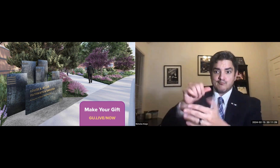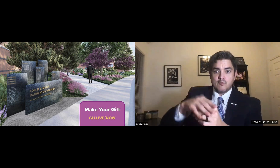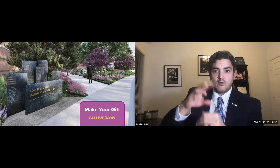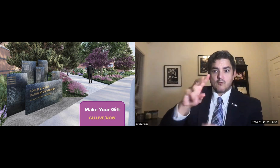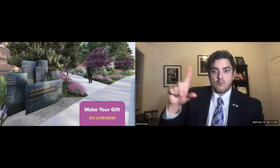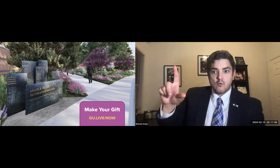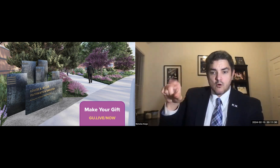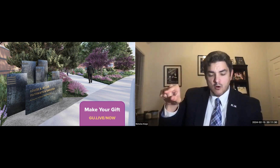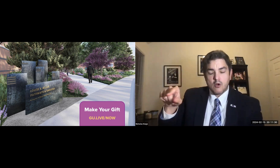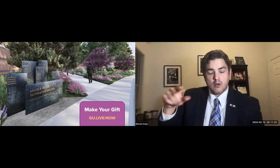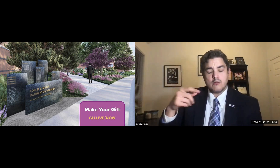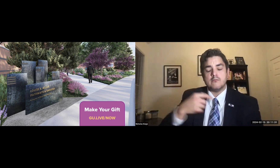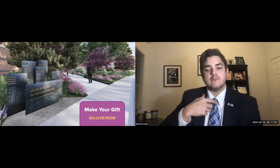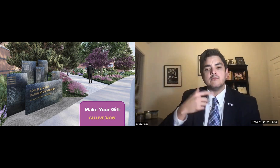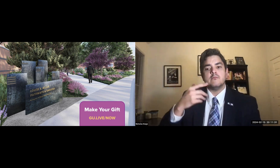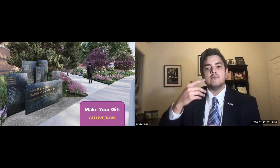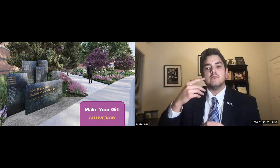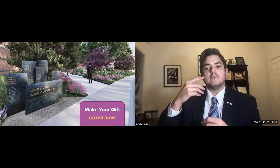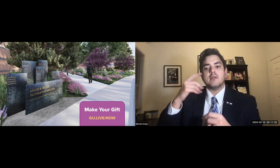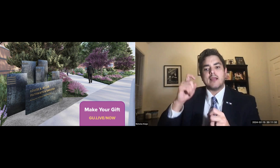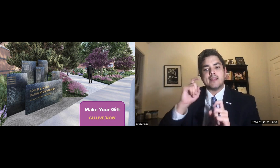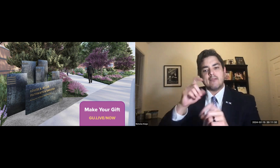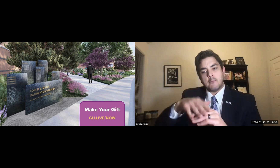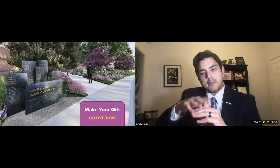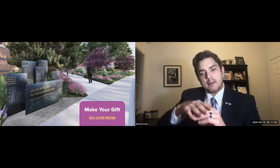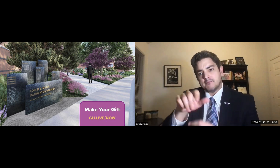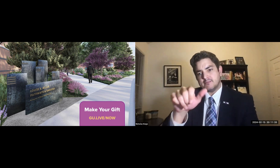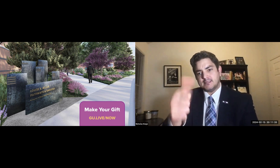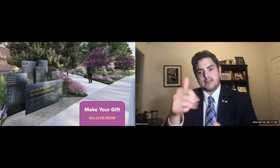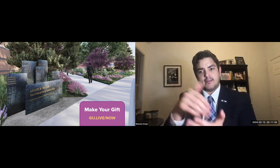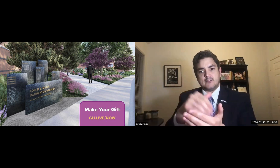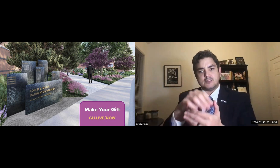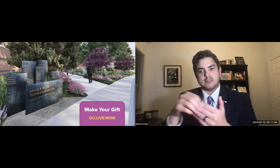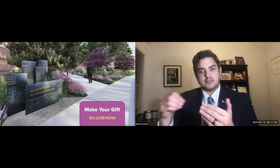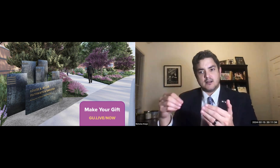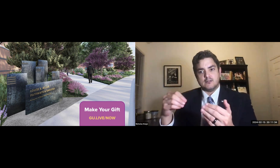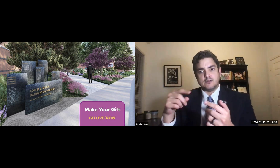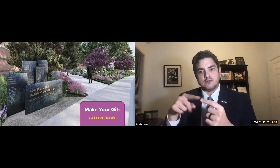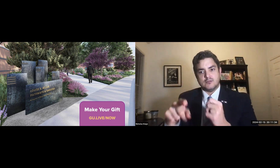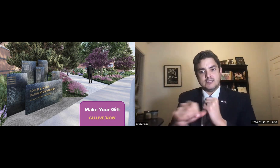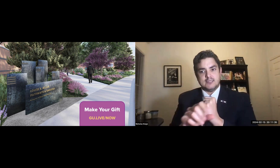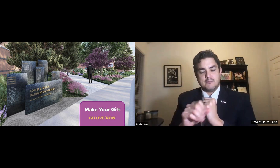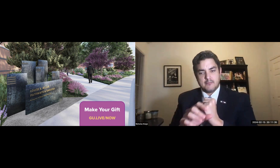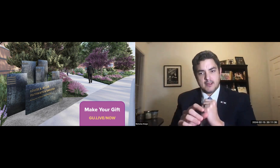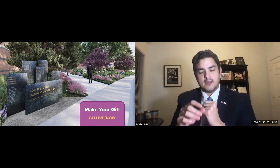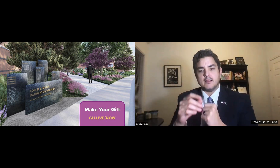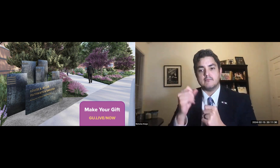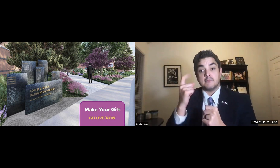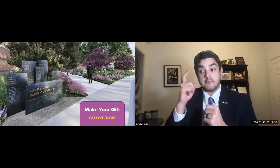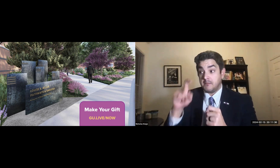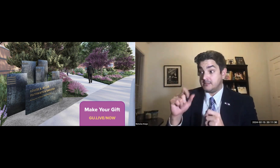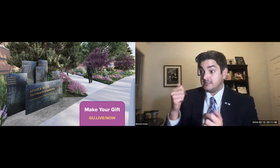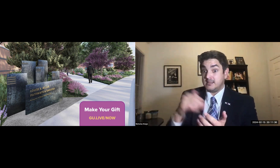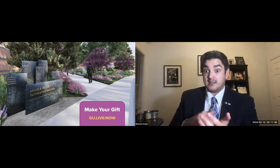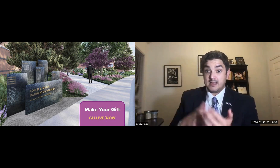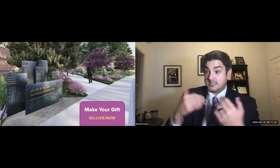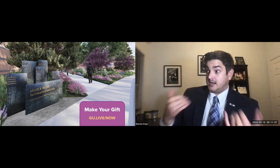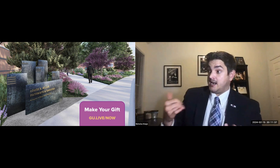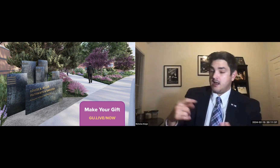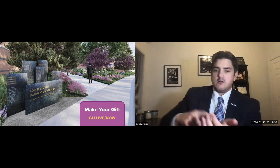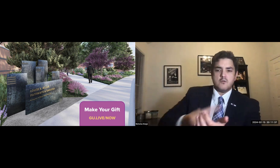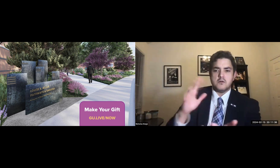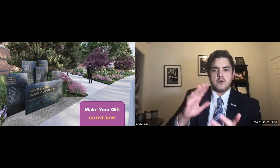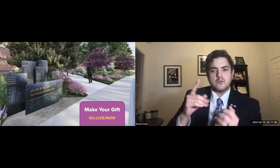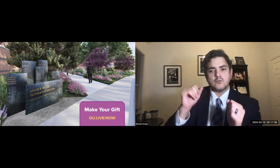way. And if you want your name engraved on that donor wall, then you have to give a minimum of $10,000 to the